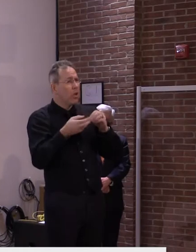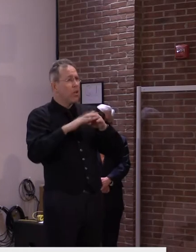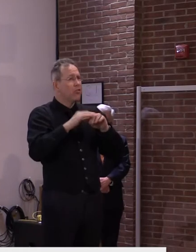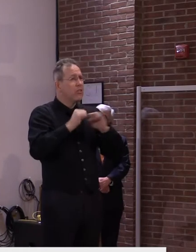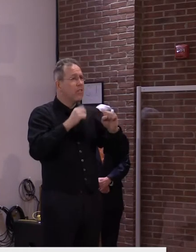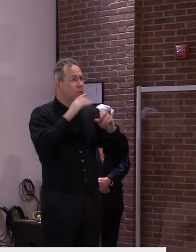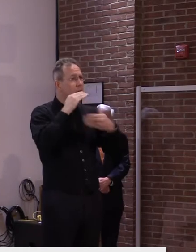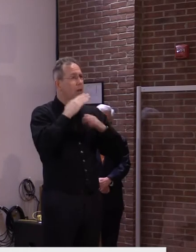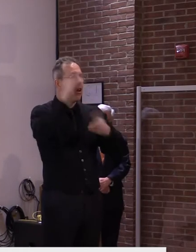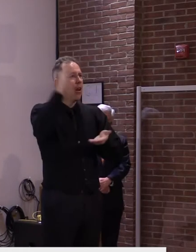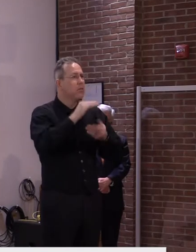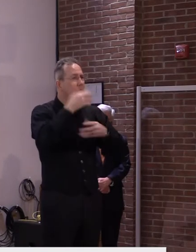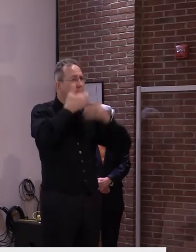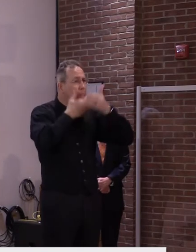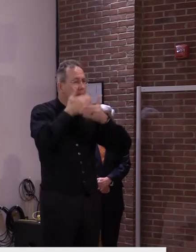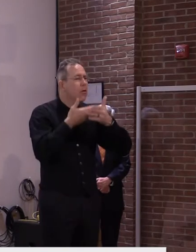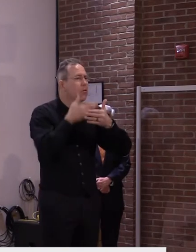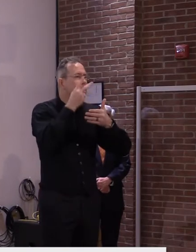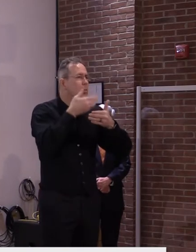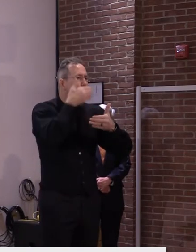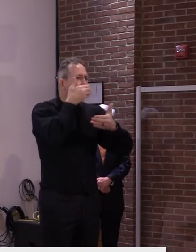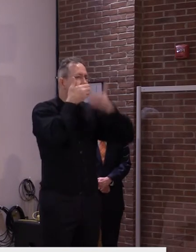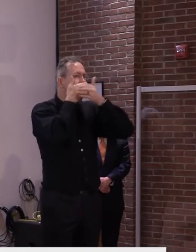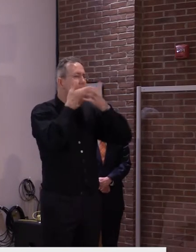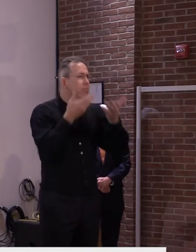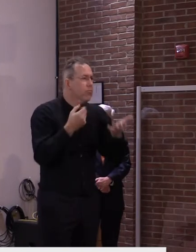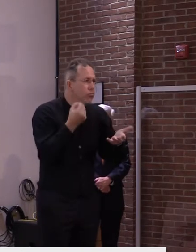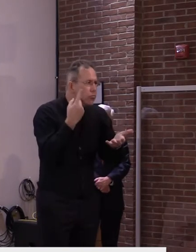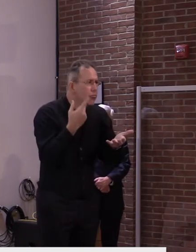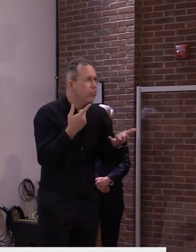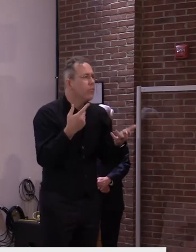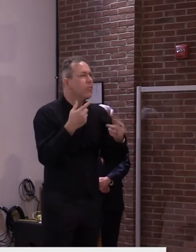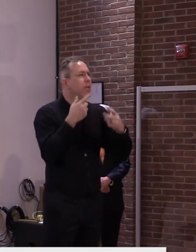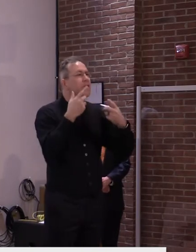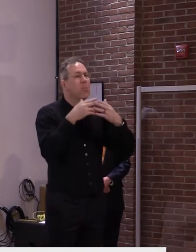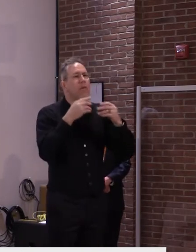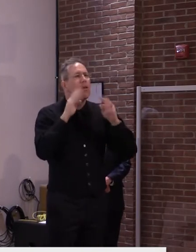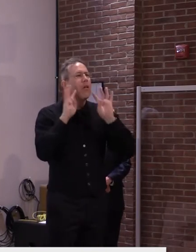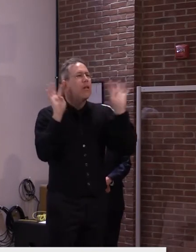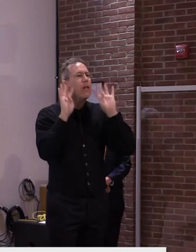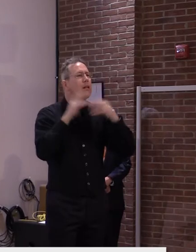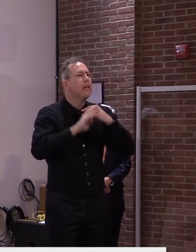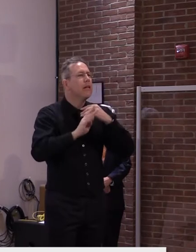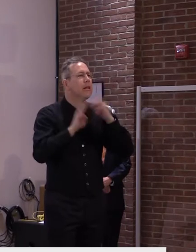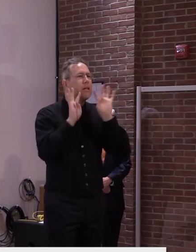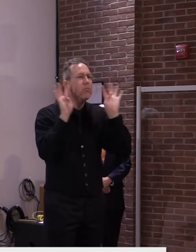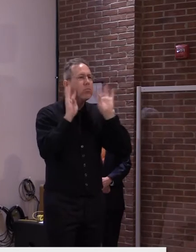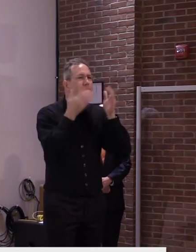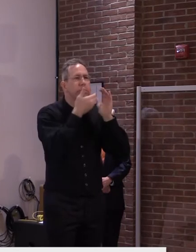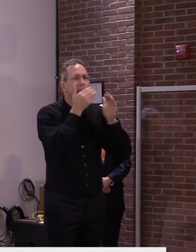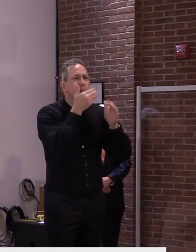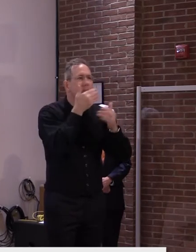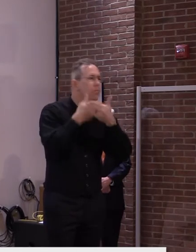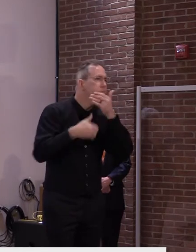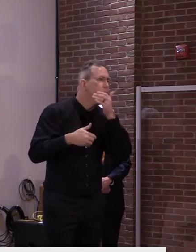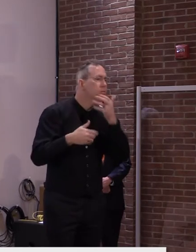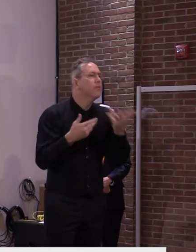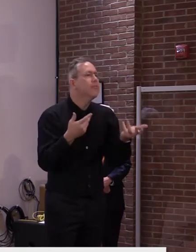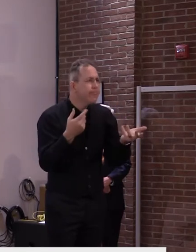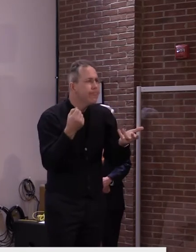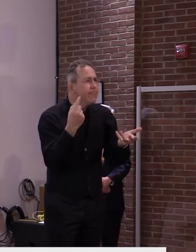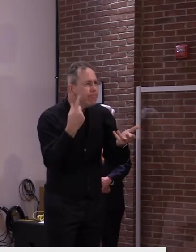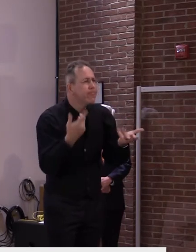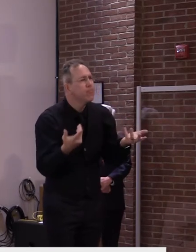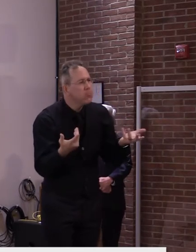concerned that the side of your mask is too open, and so a double mask would help that. But the reality is, just